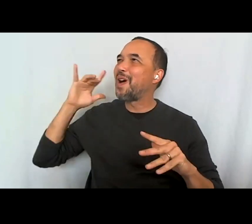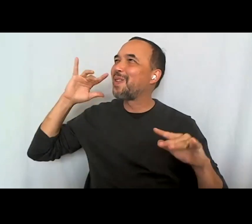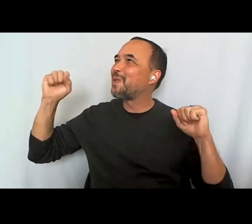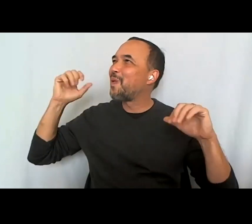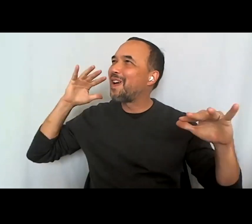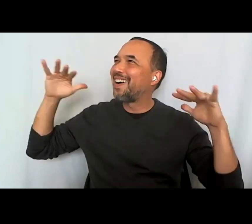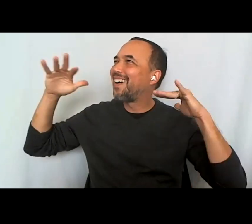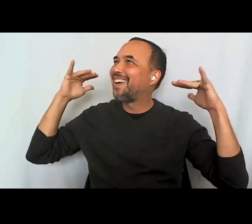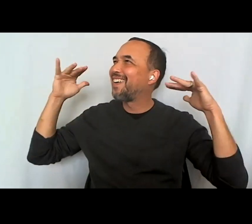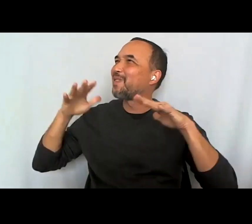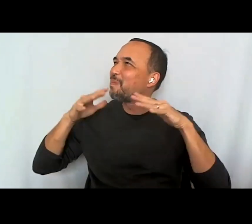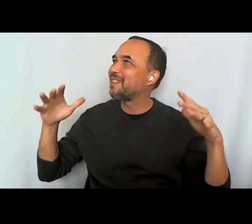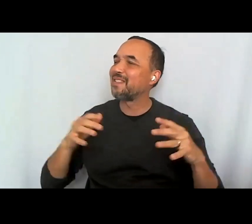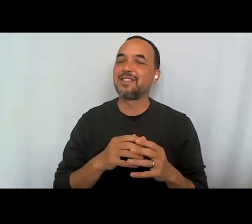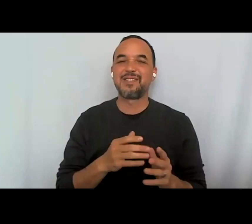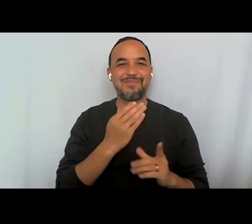that.